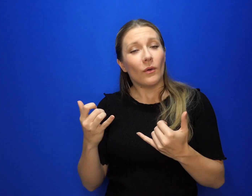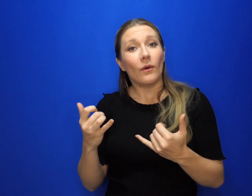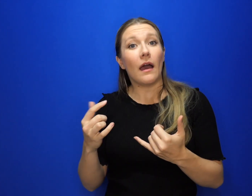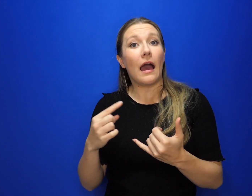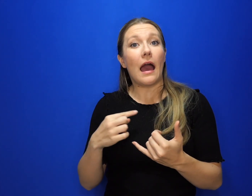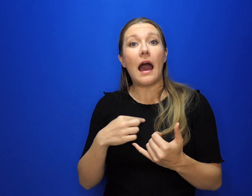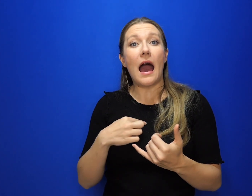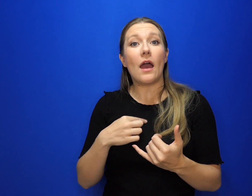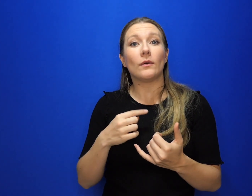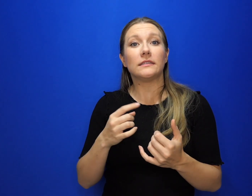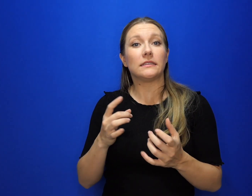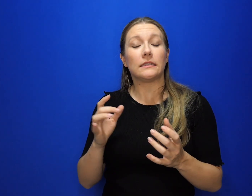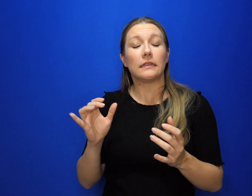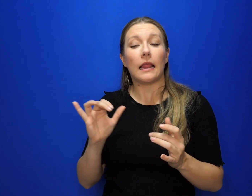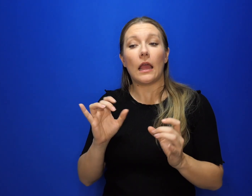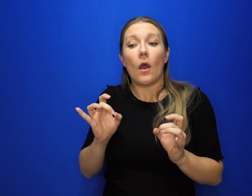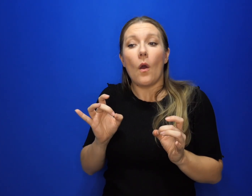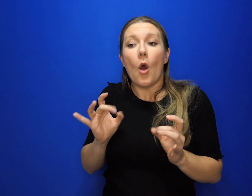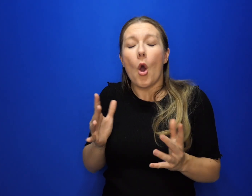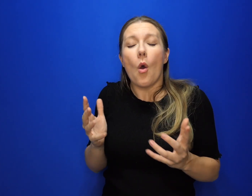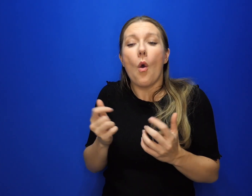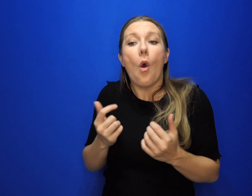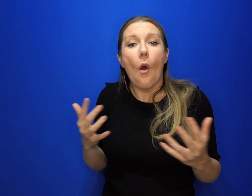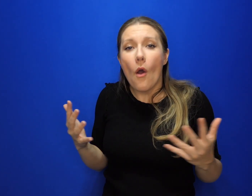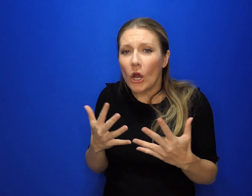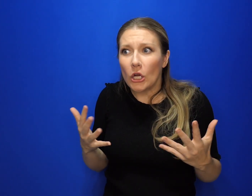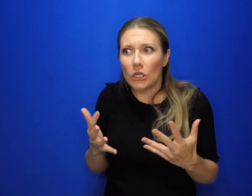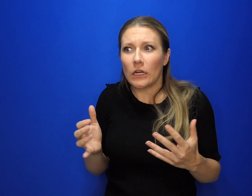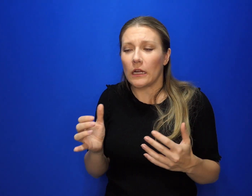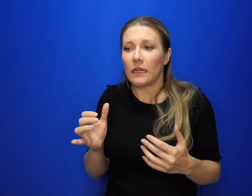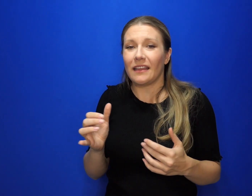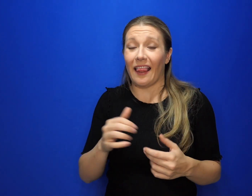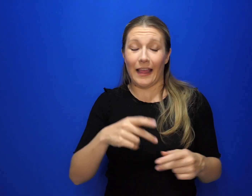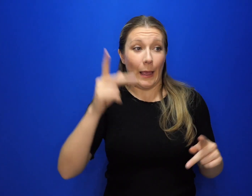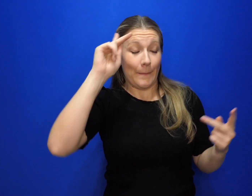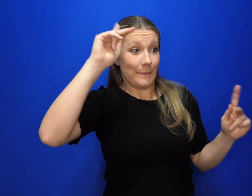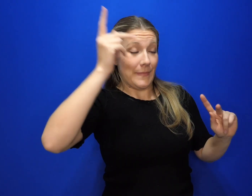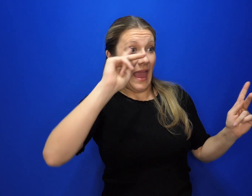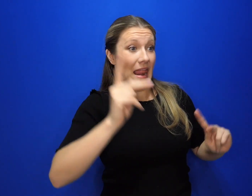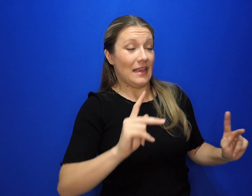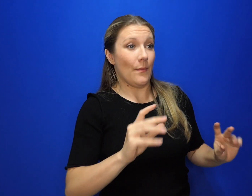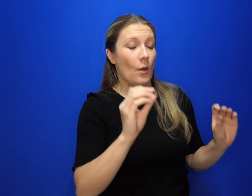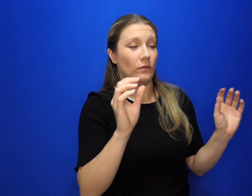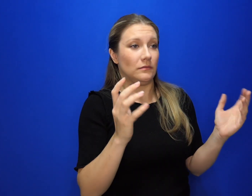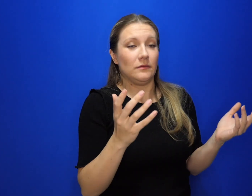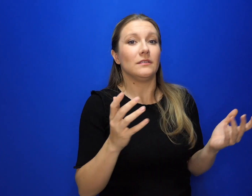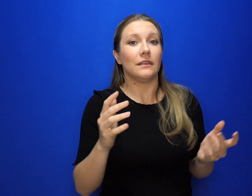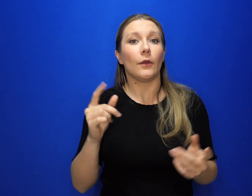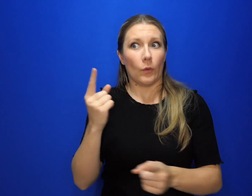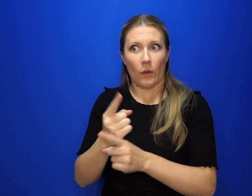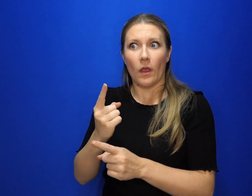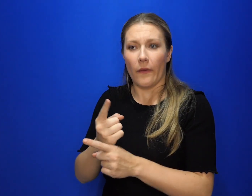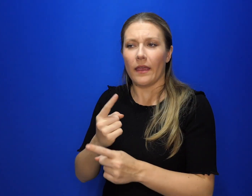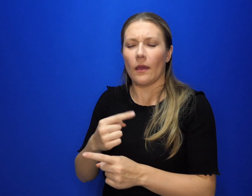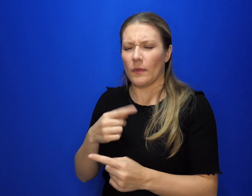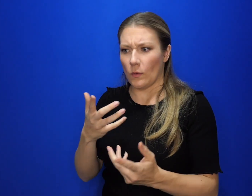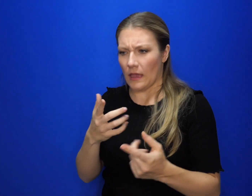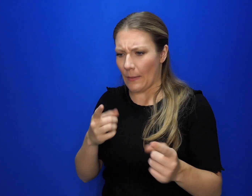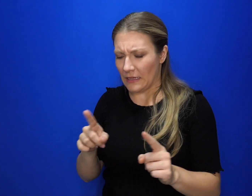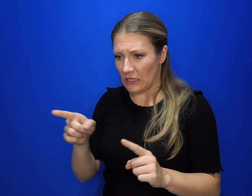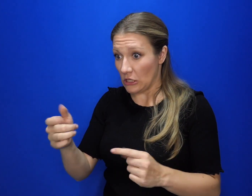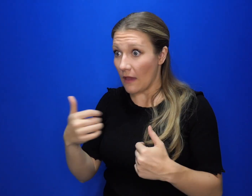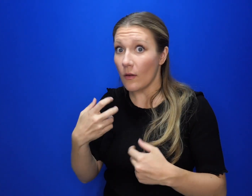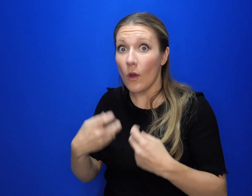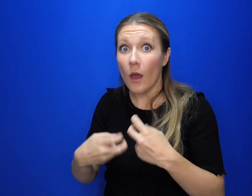it, I was in like abject horror at that point. Right. It's just like, we haven't talked. Like panic mode. What is going on? You know, is